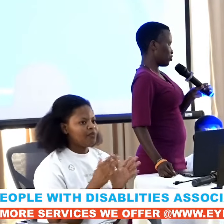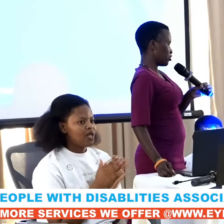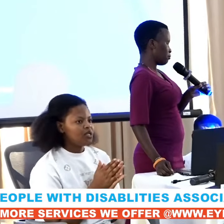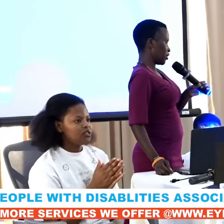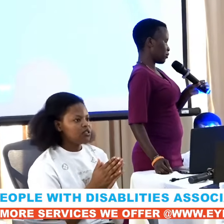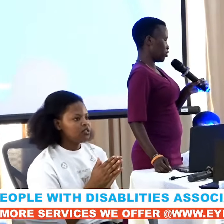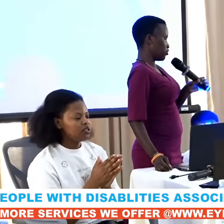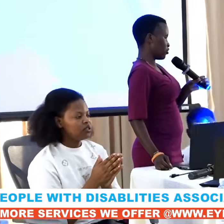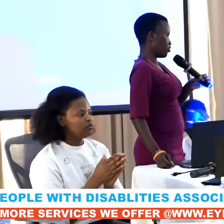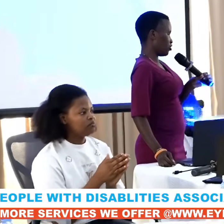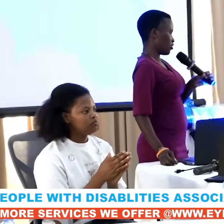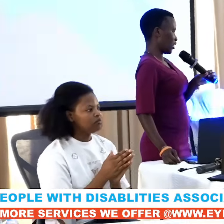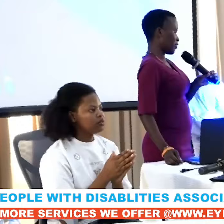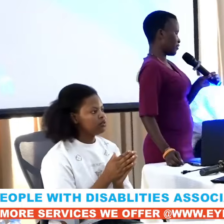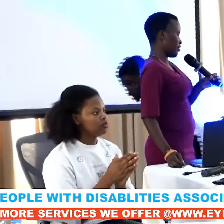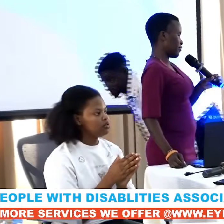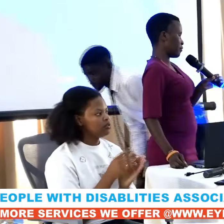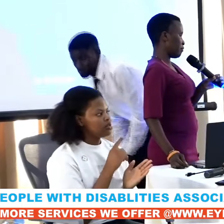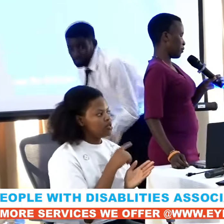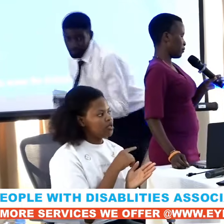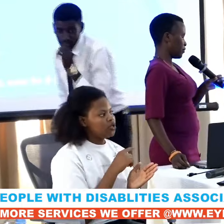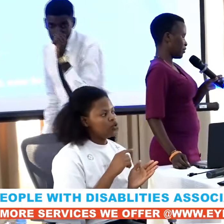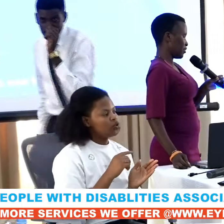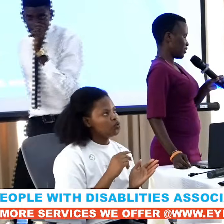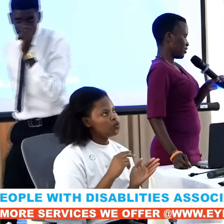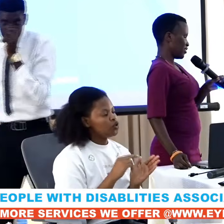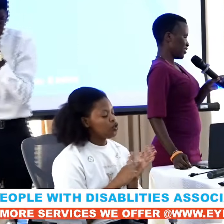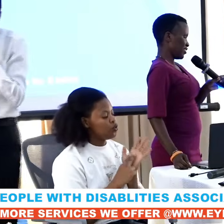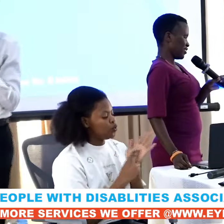use, because it is accessible.